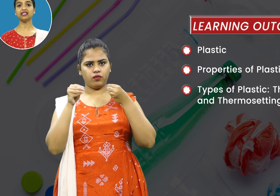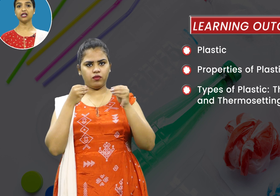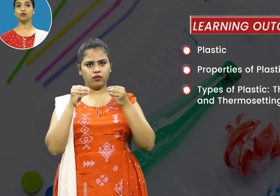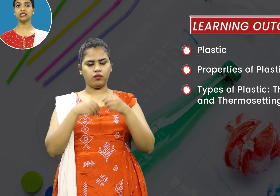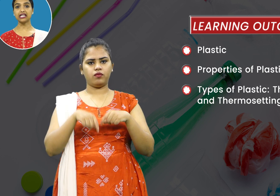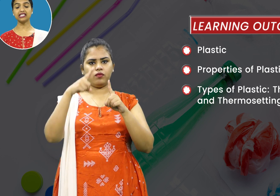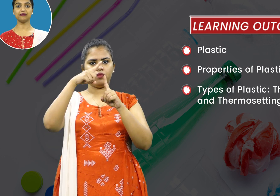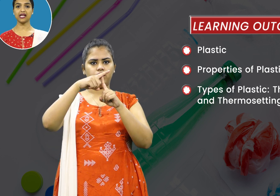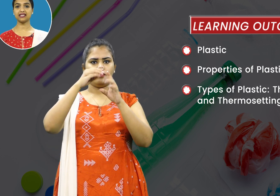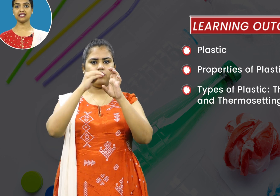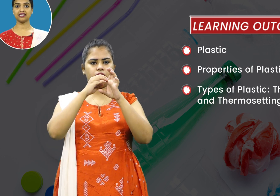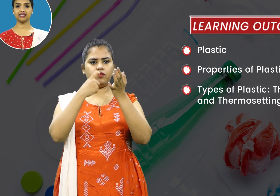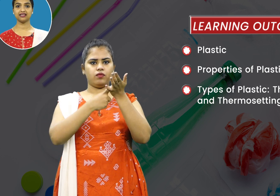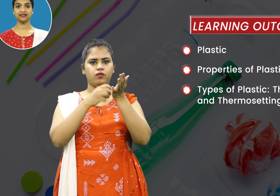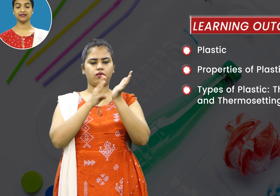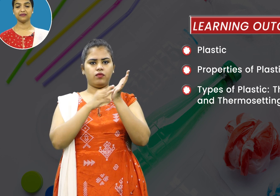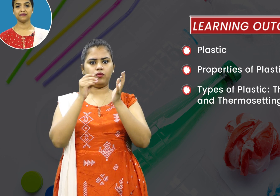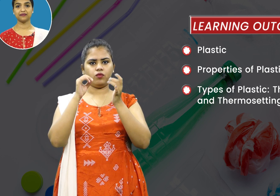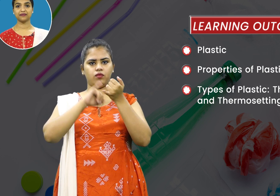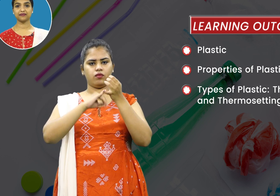and thermosetting plastic.